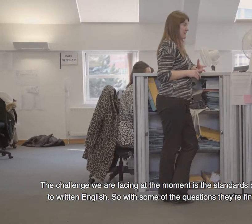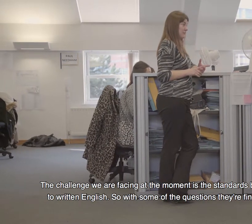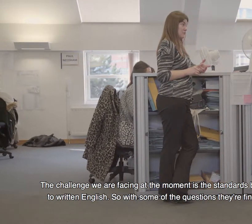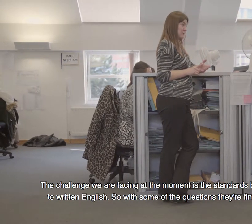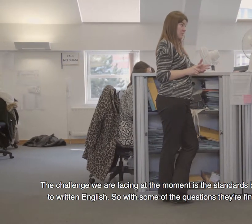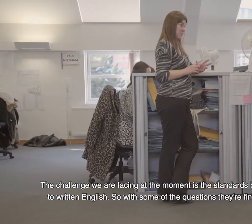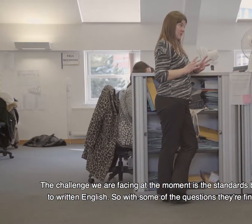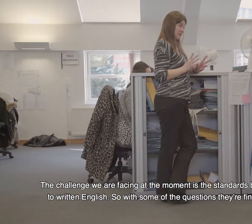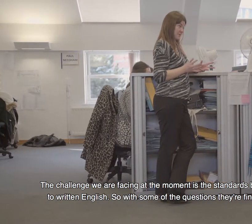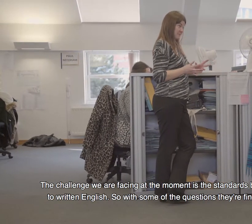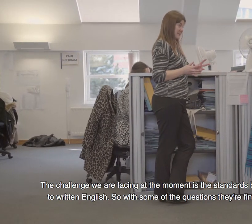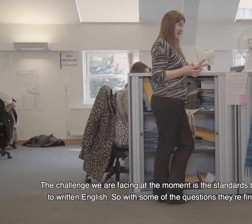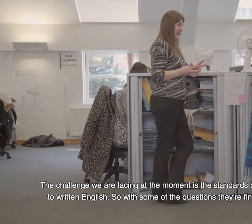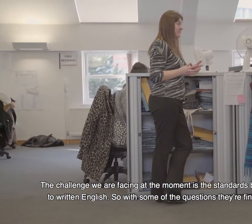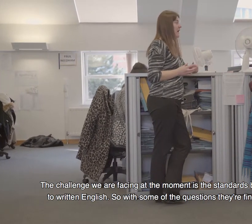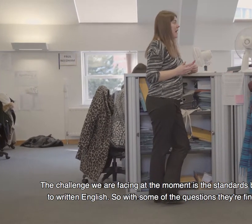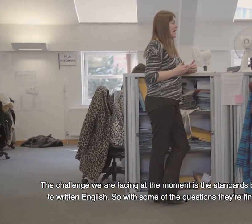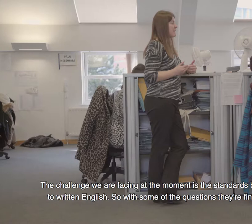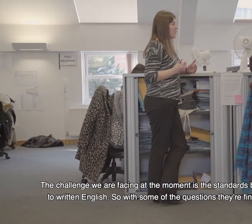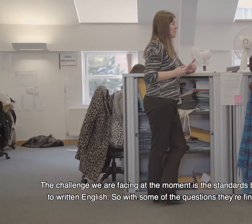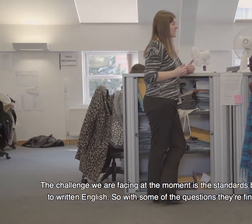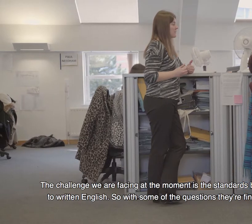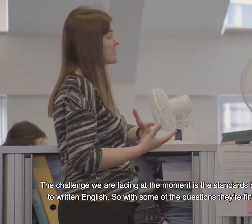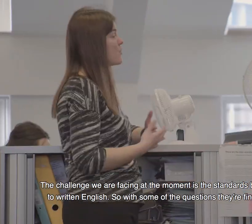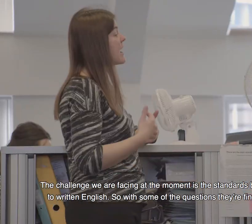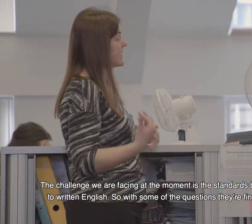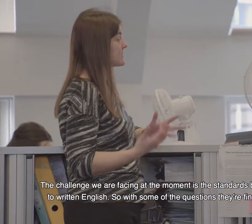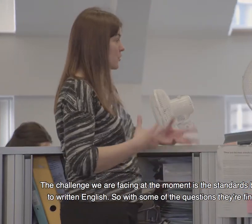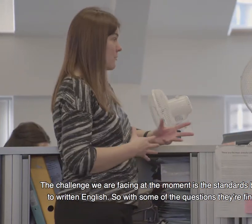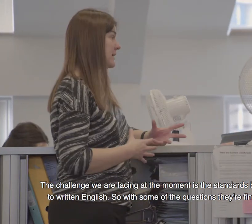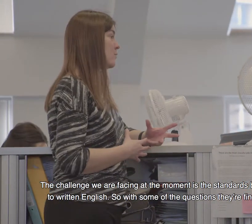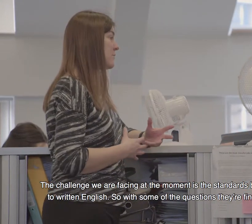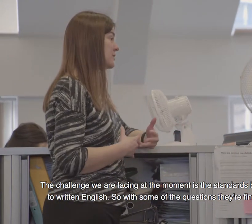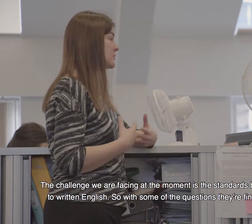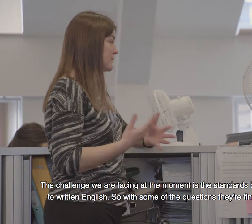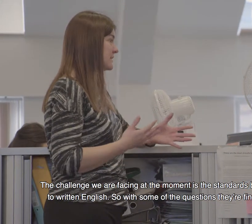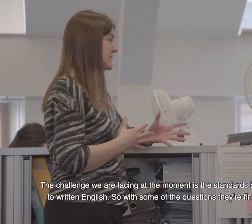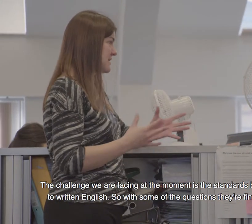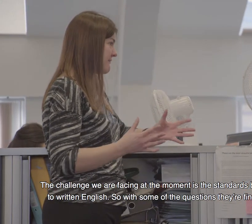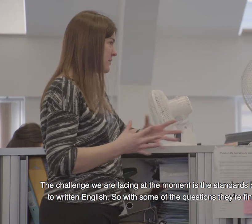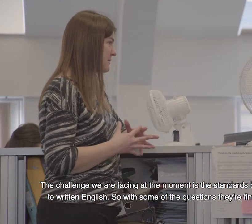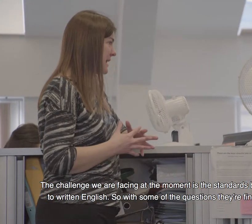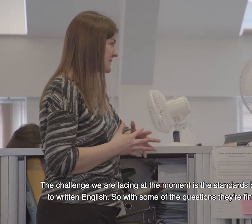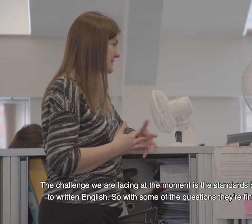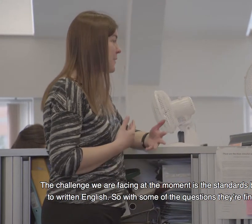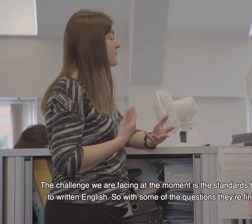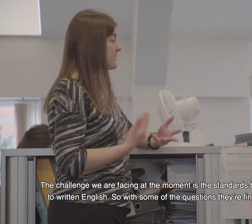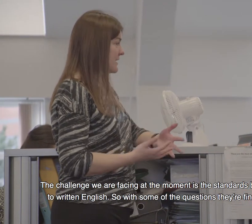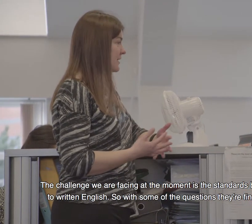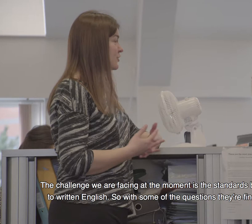standards, because they use BSL, it's different to written English. So with some of the questions, they're finding it a little bit challenging